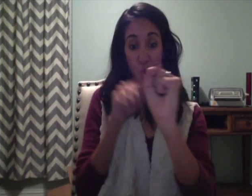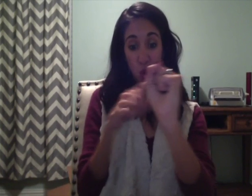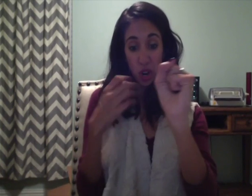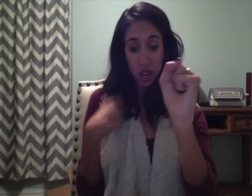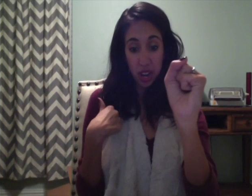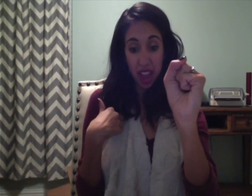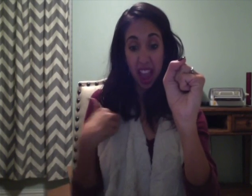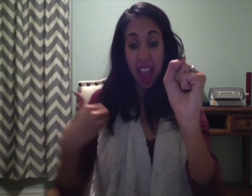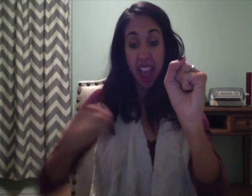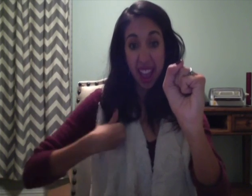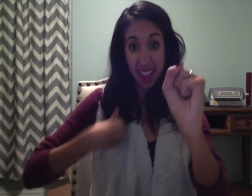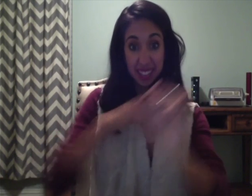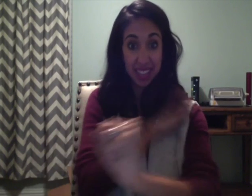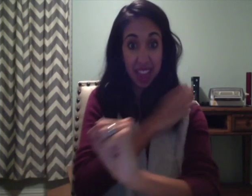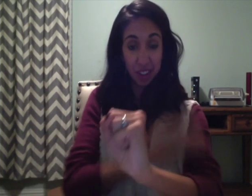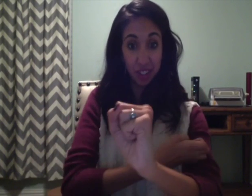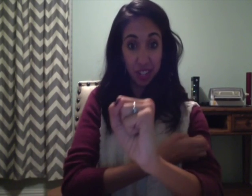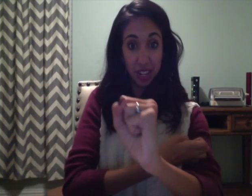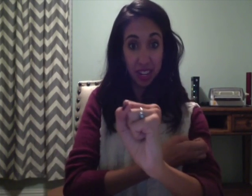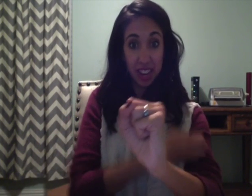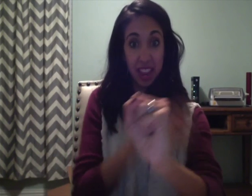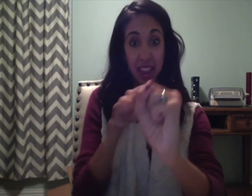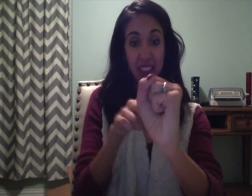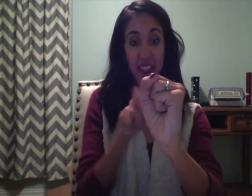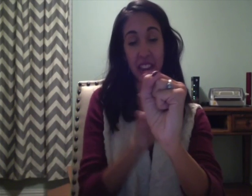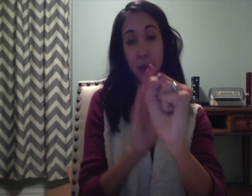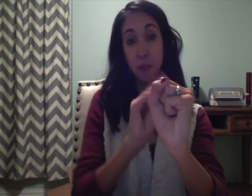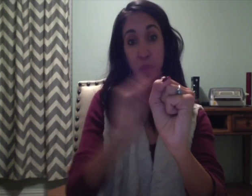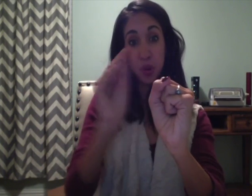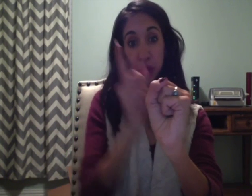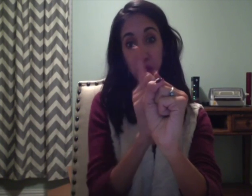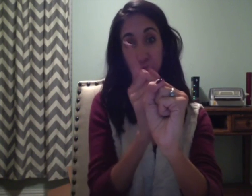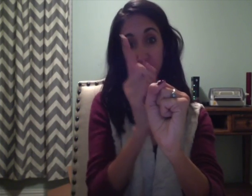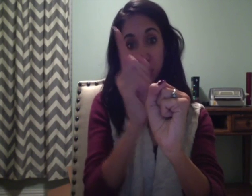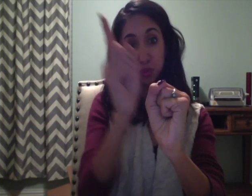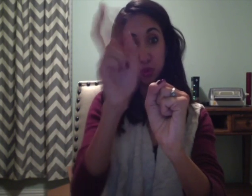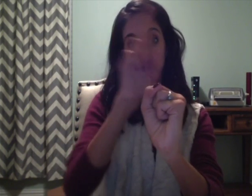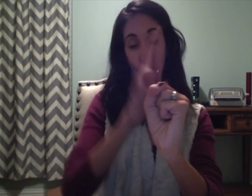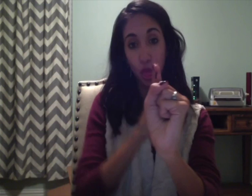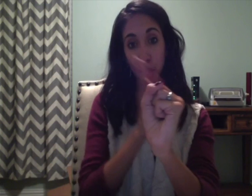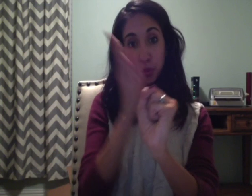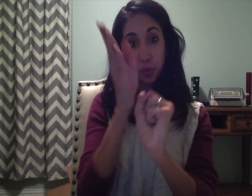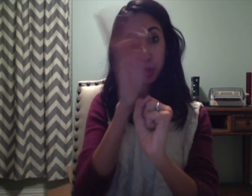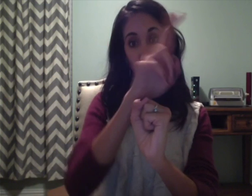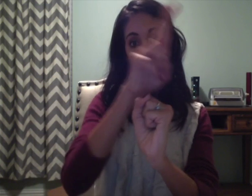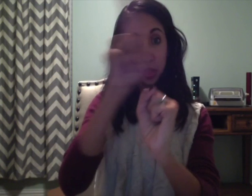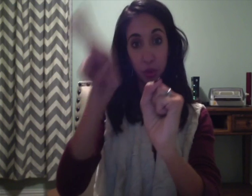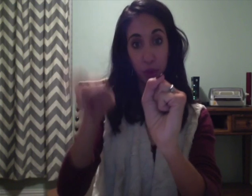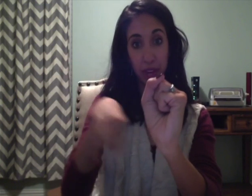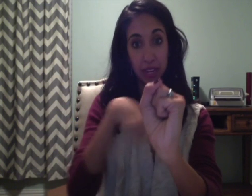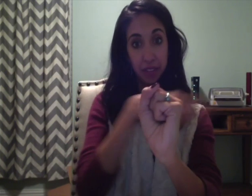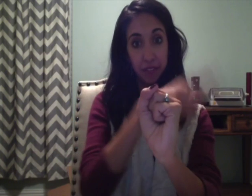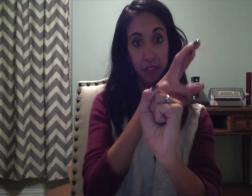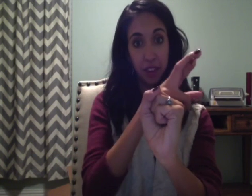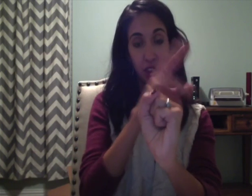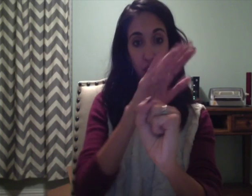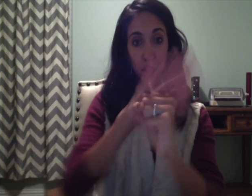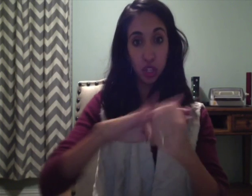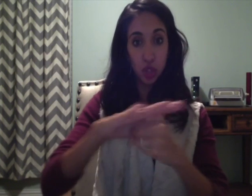core has the energy and it moves through the radiative